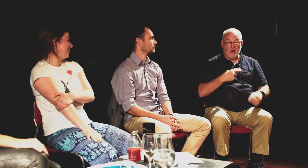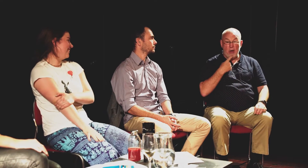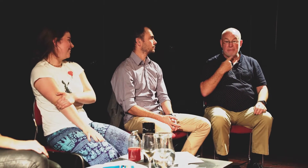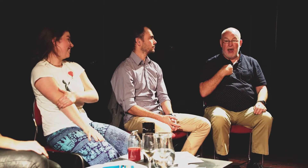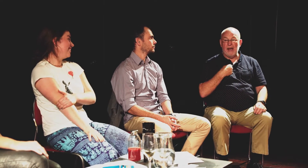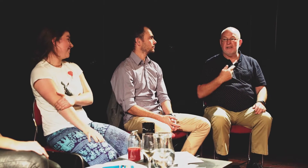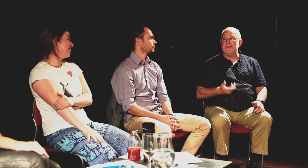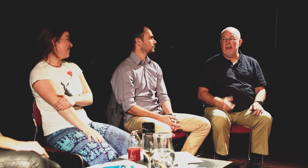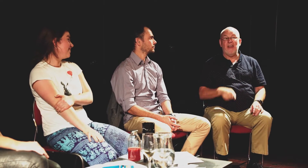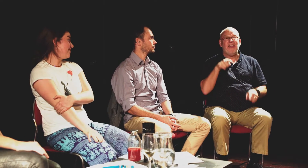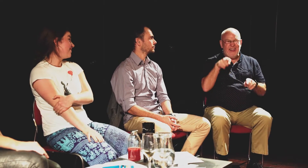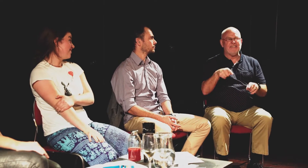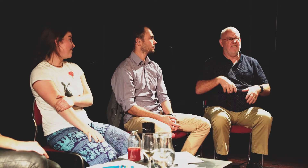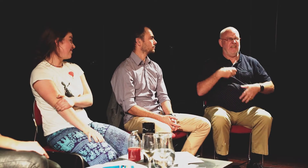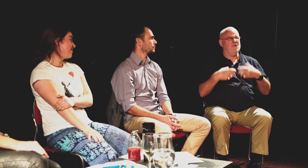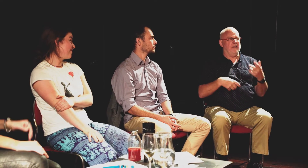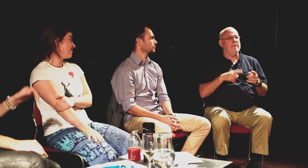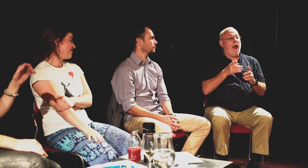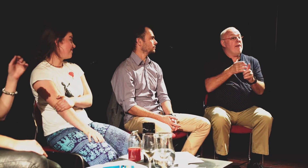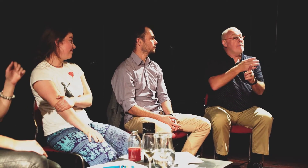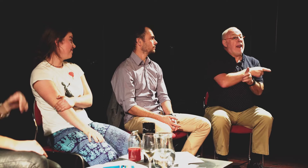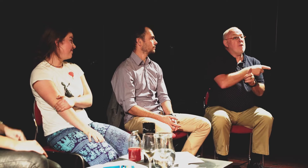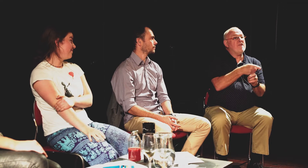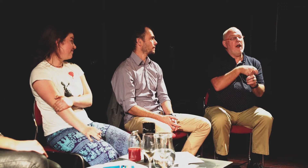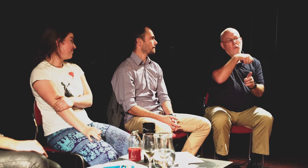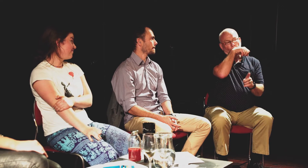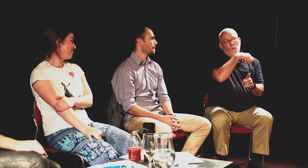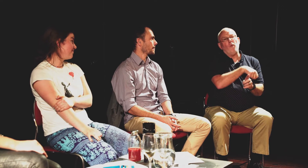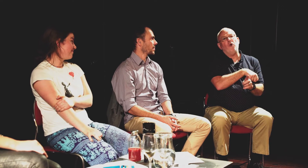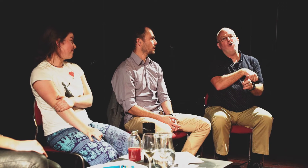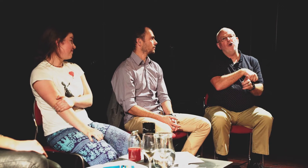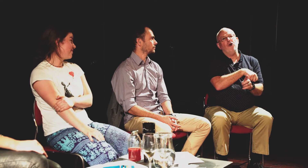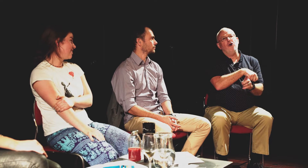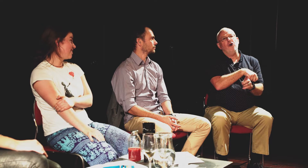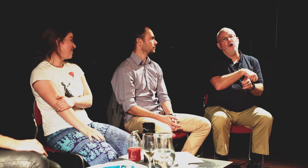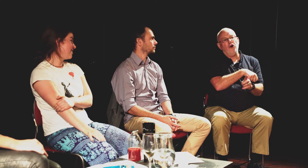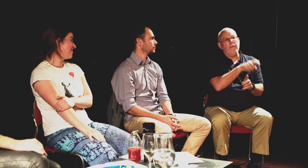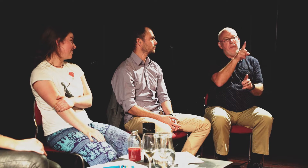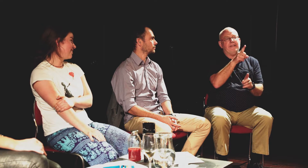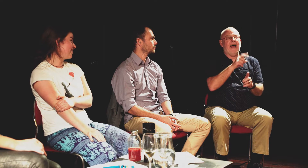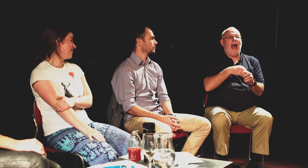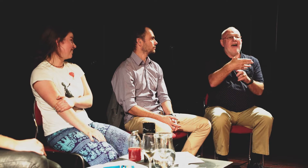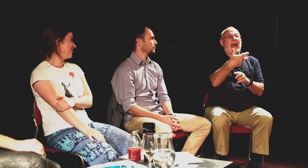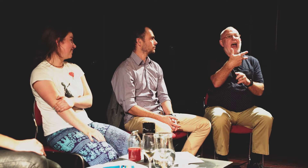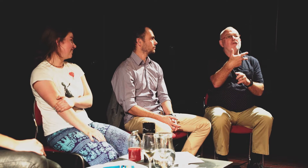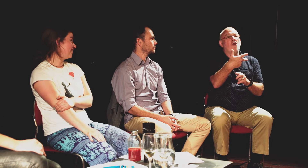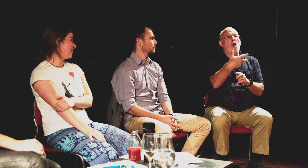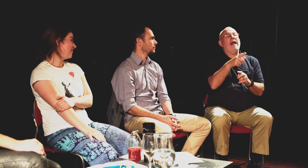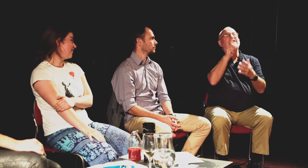Sunday. And so that's every day. I get frustrated about that. Monday to Friday is wonderful. Days of the week are perfect. But after